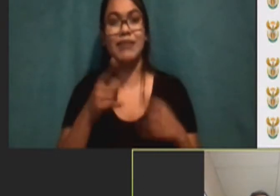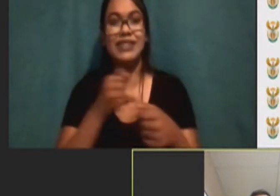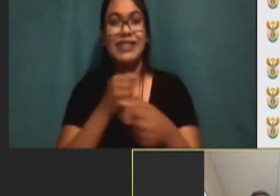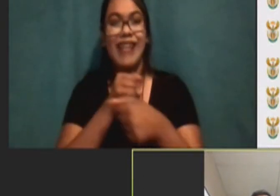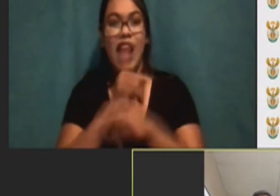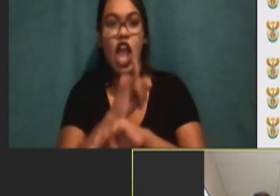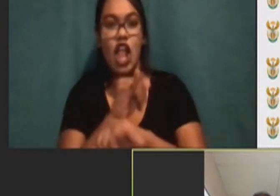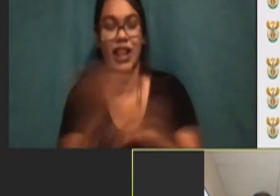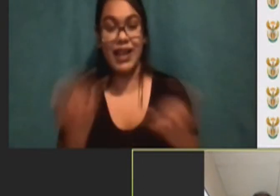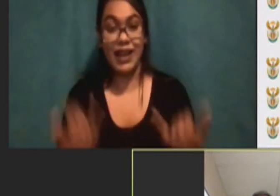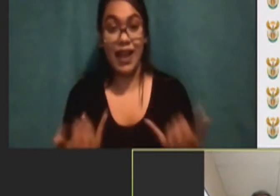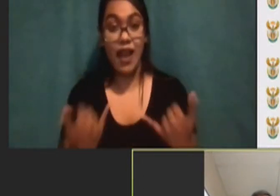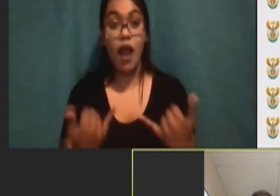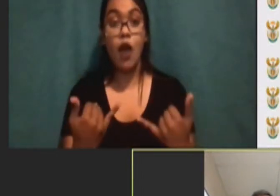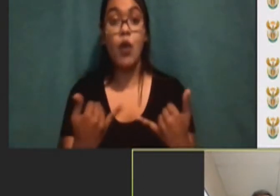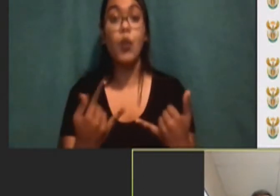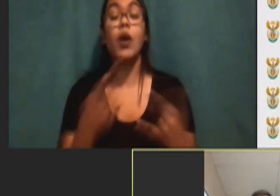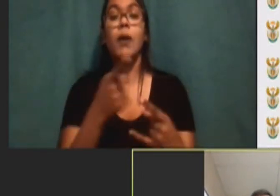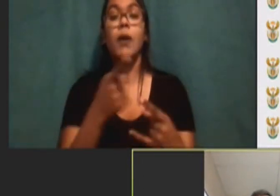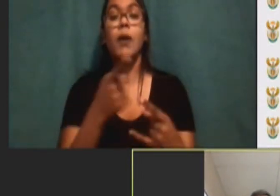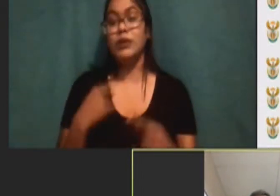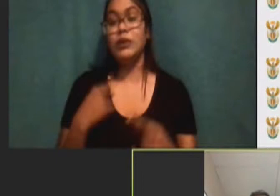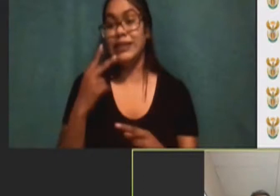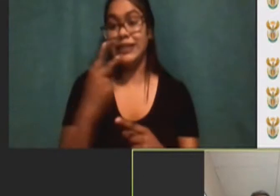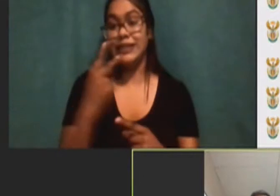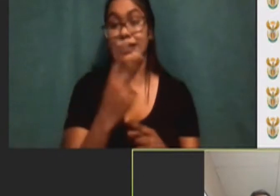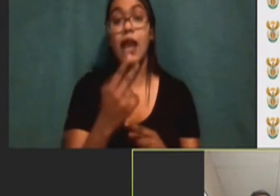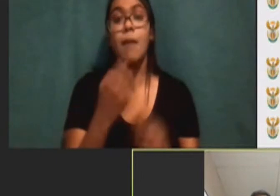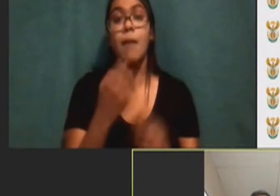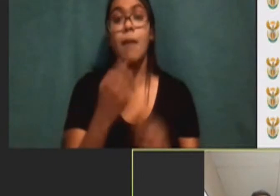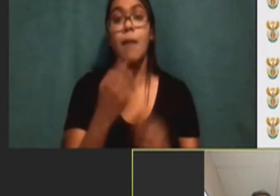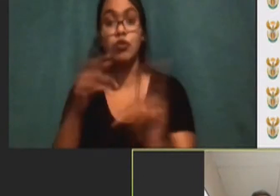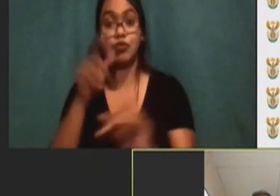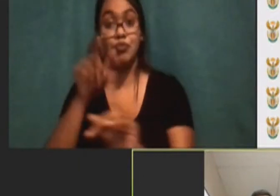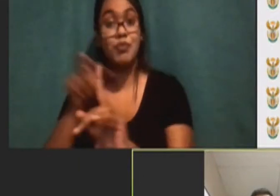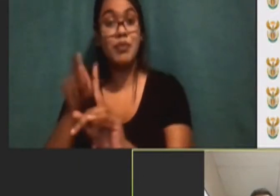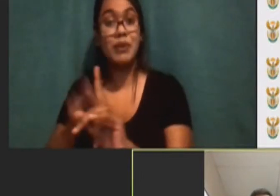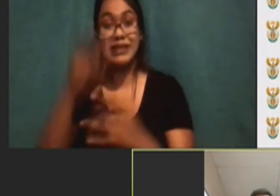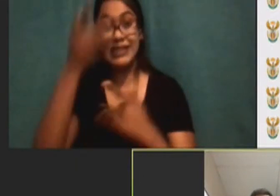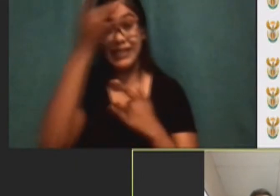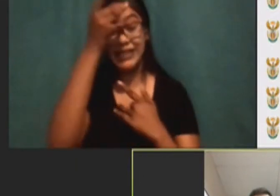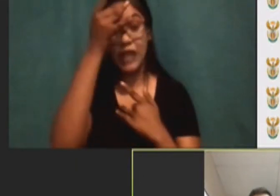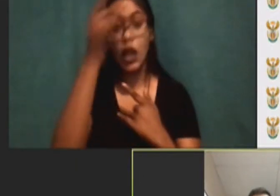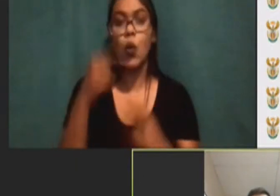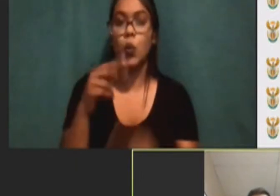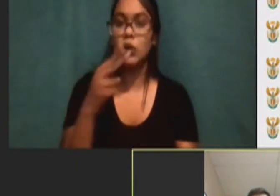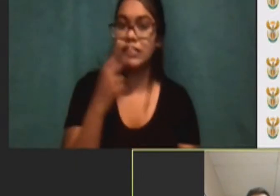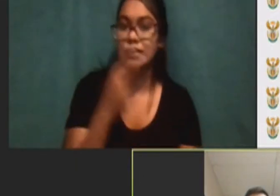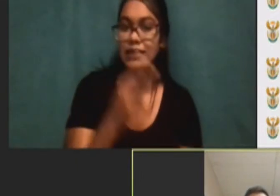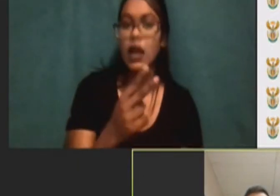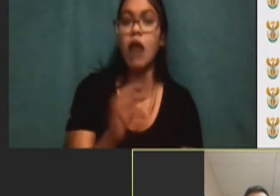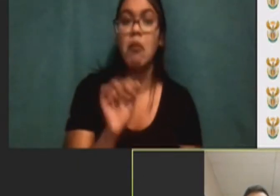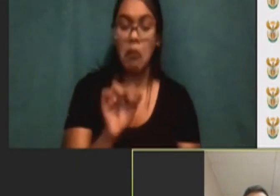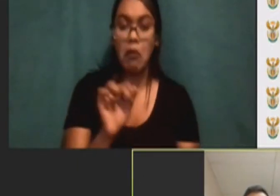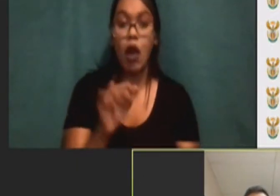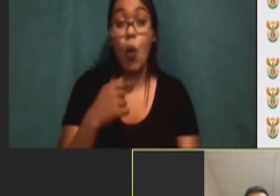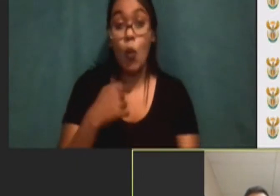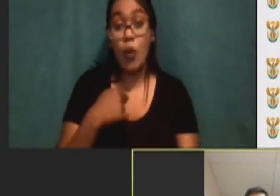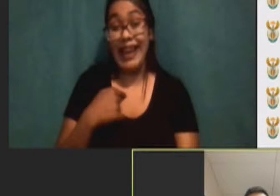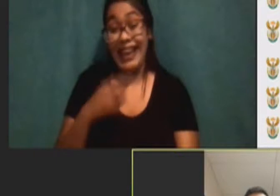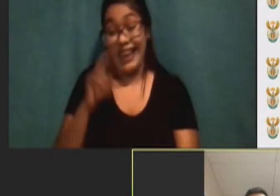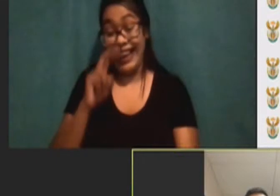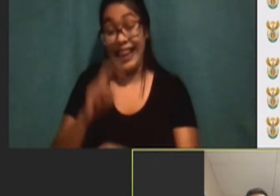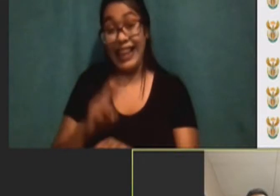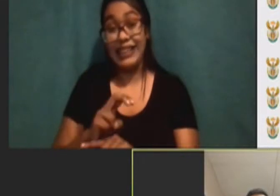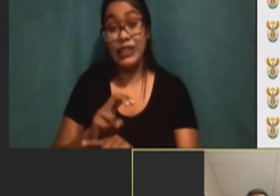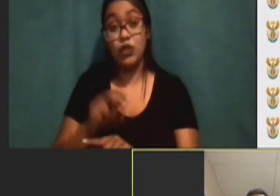In terms of the pediatric patients that we see, I think we do tend to be a bit more cautious with pediatric patients. And that also